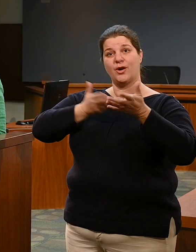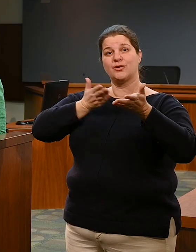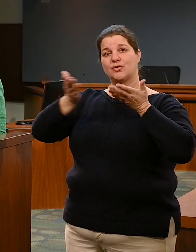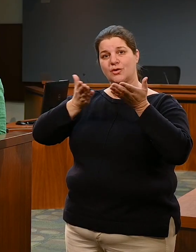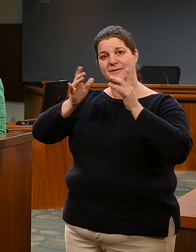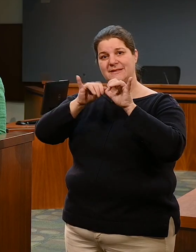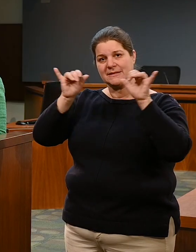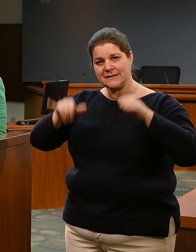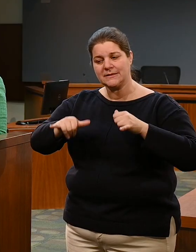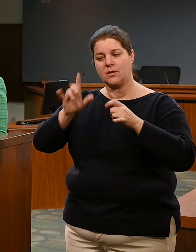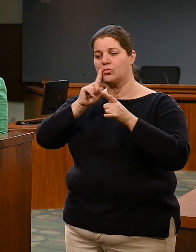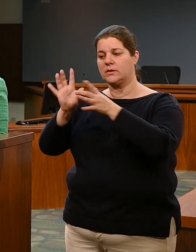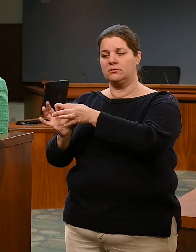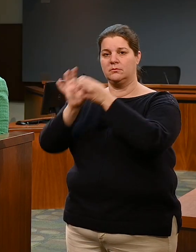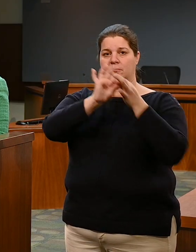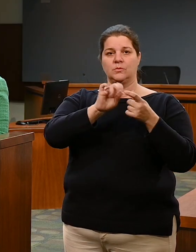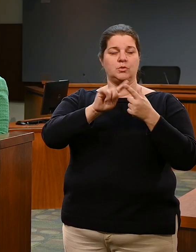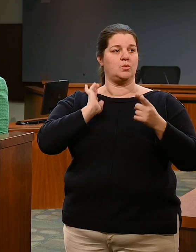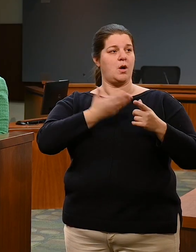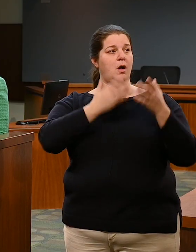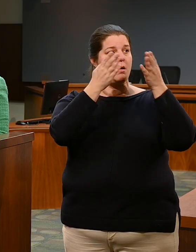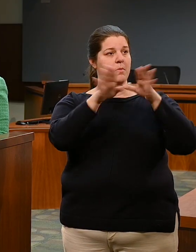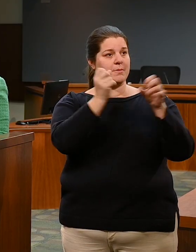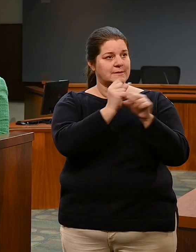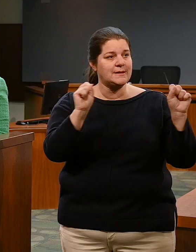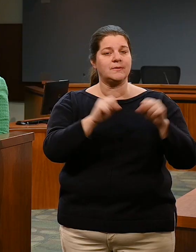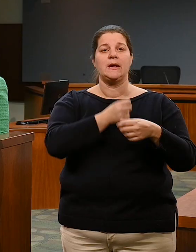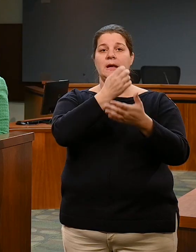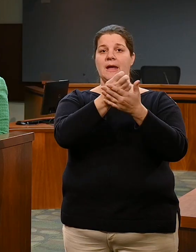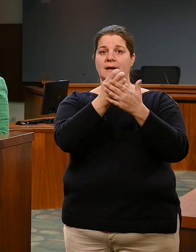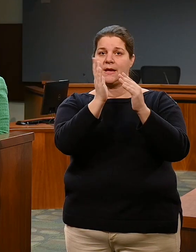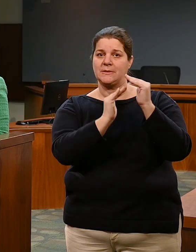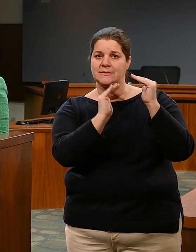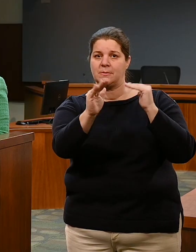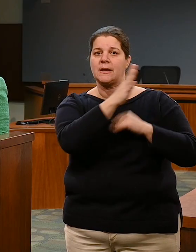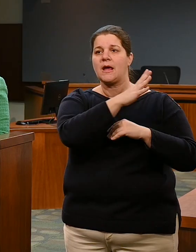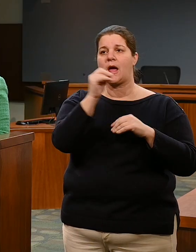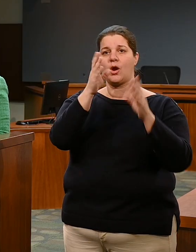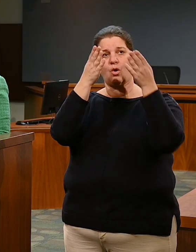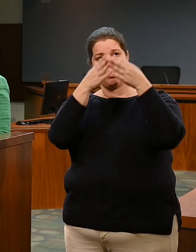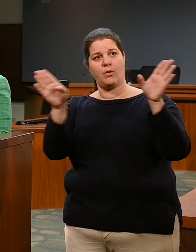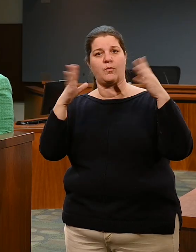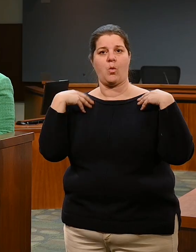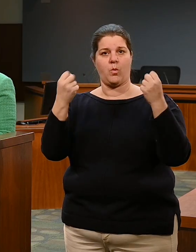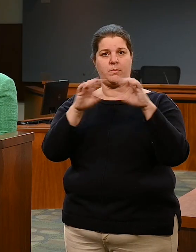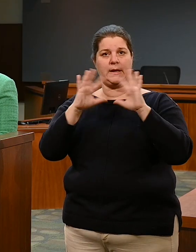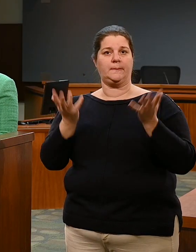directly tied to the county's long-term public safety, economic stability, and overall